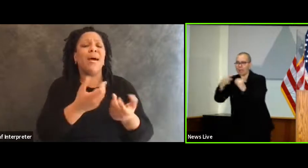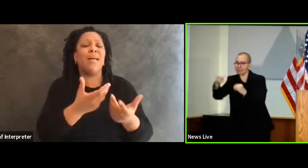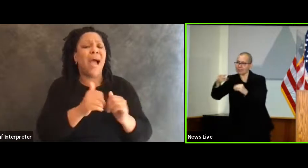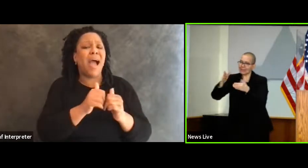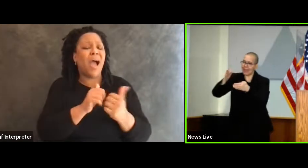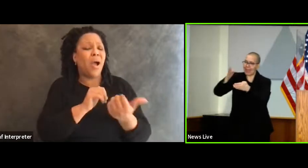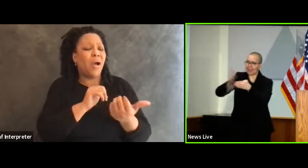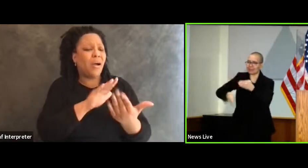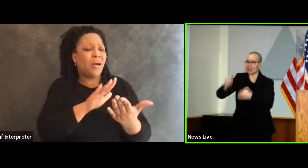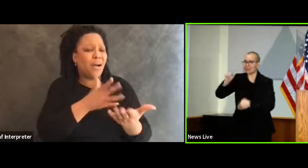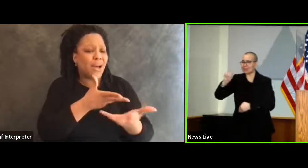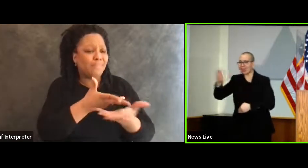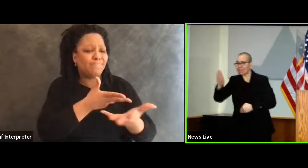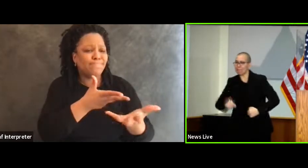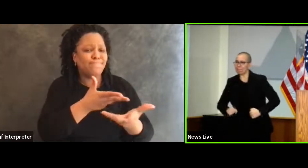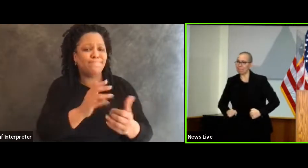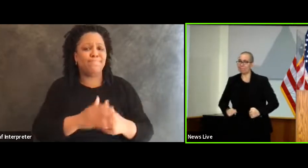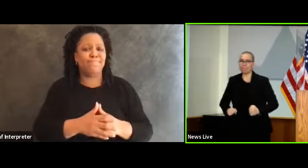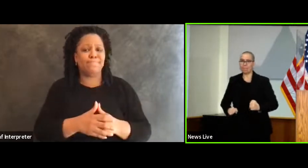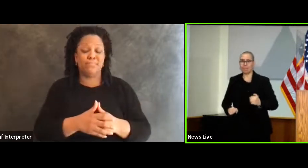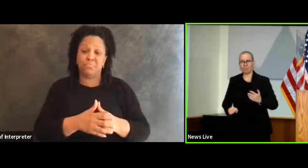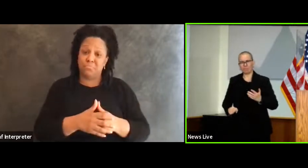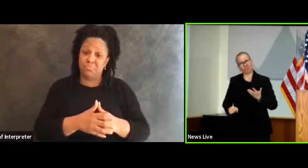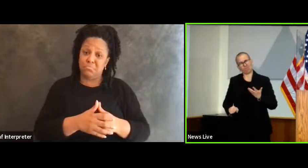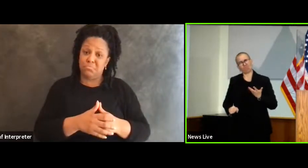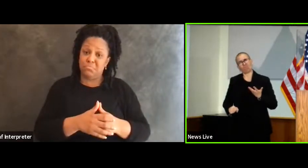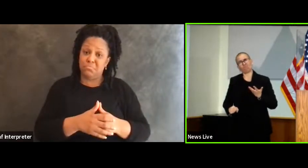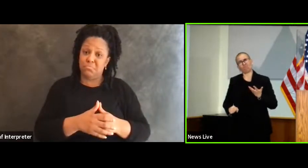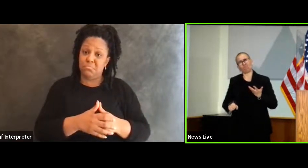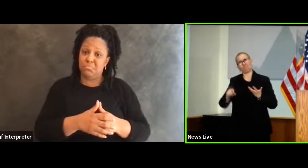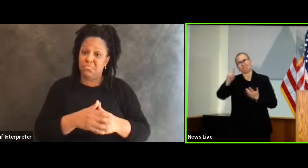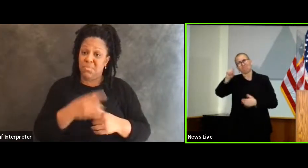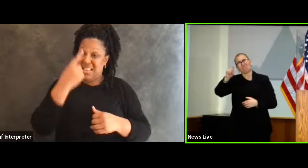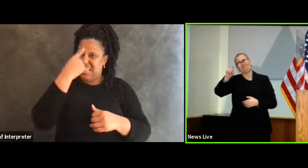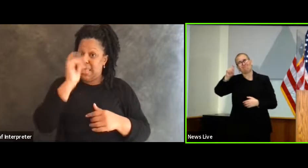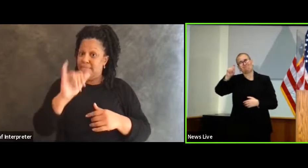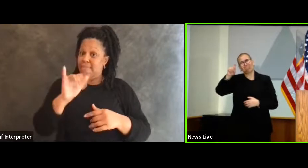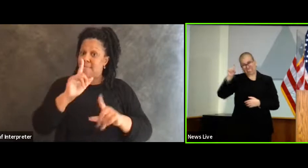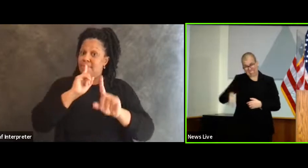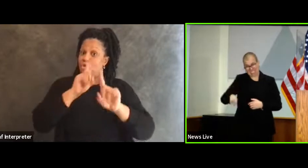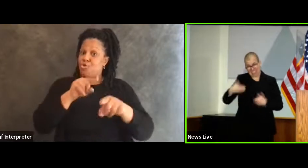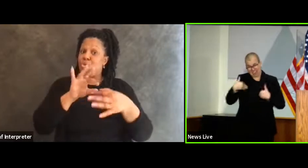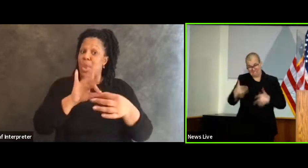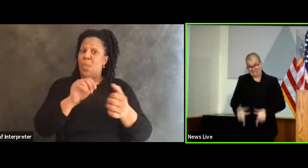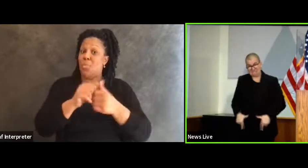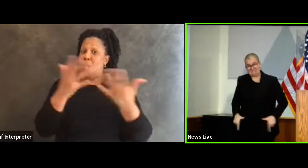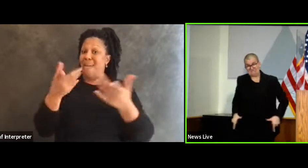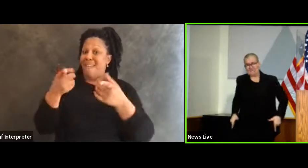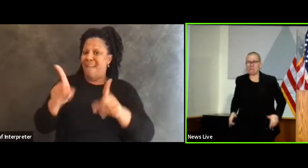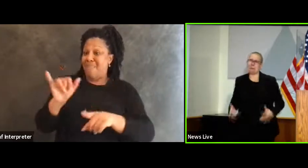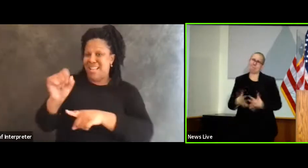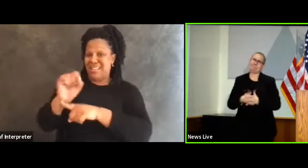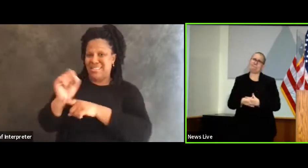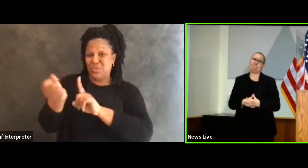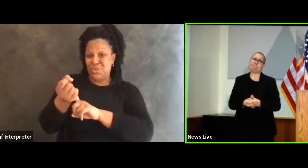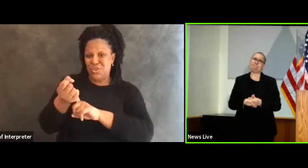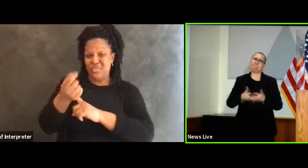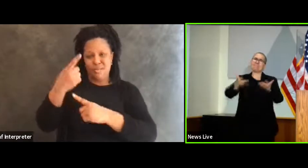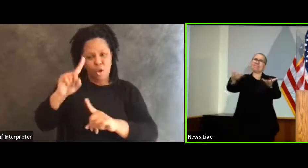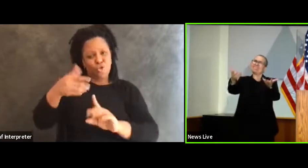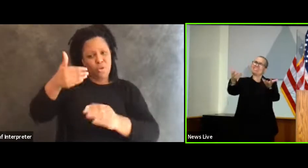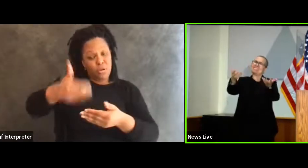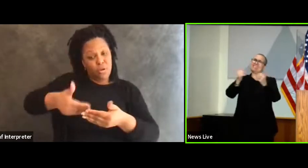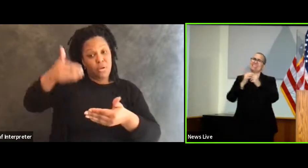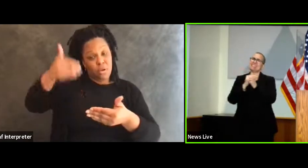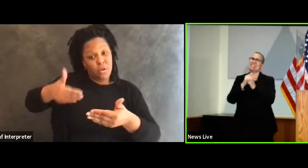what happened in his situation, as well as in many others, at the very least, is that